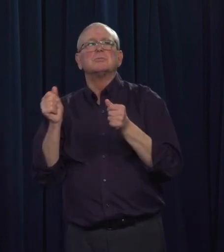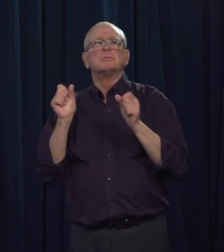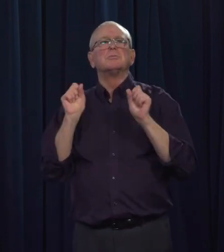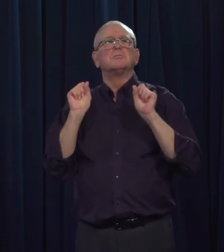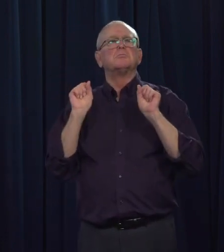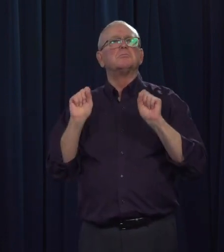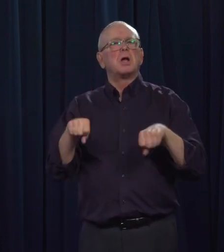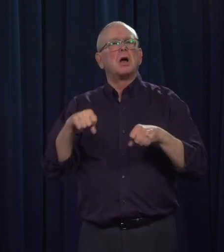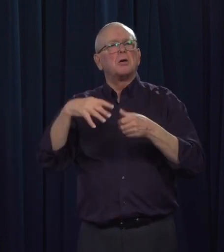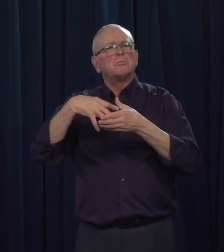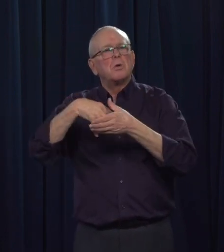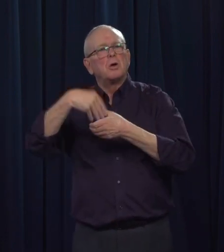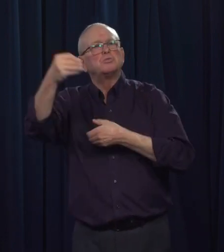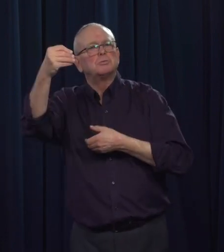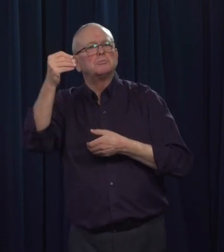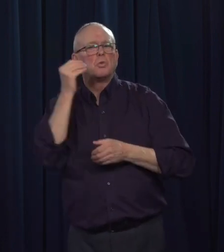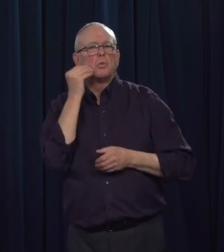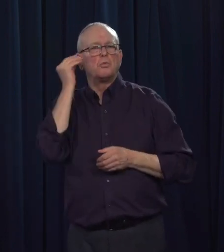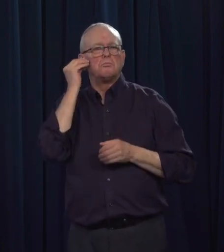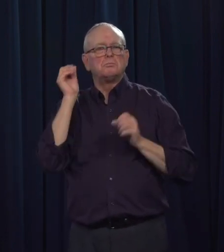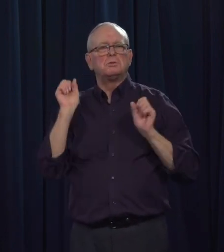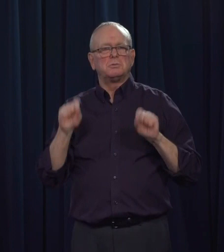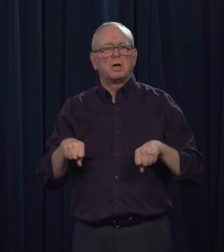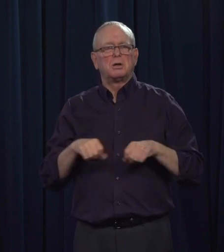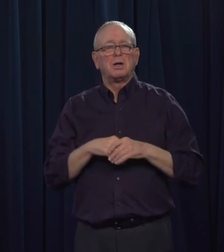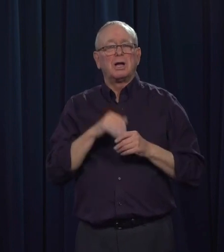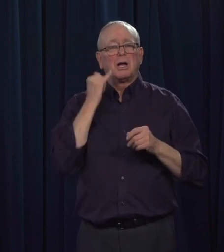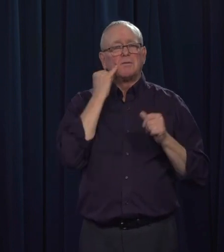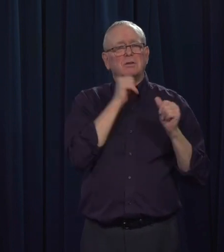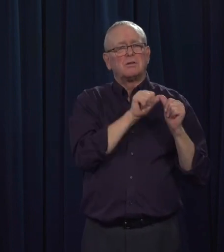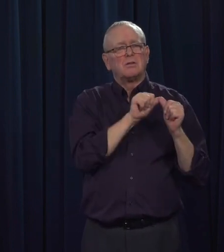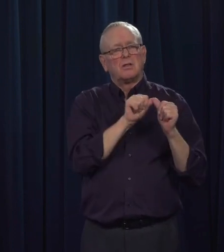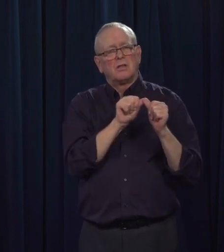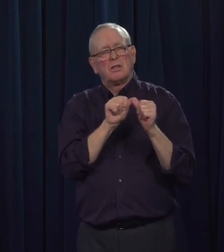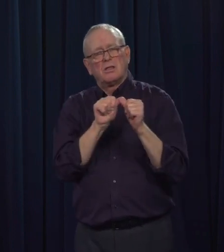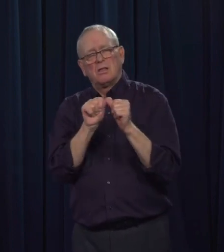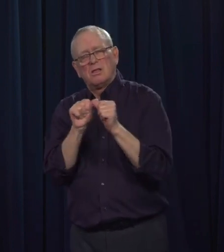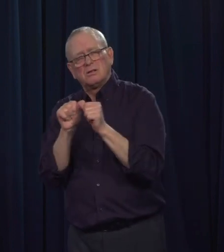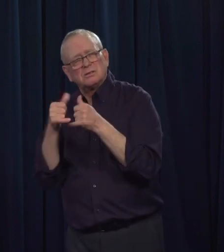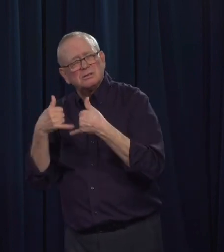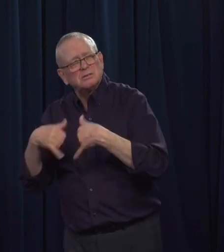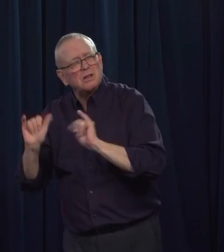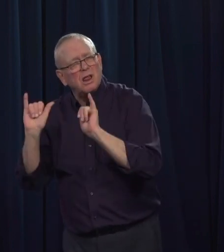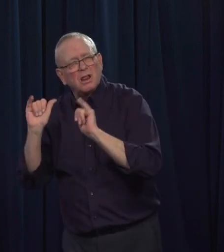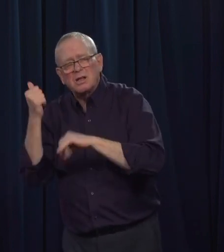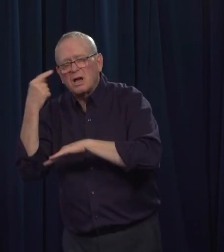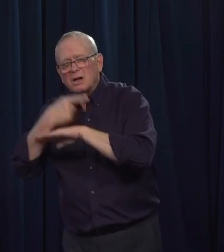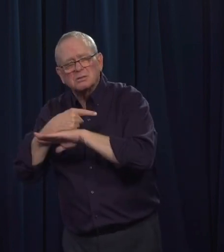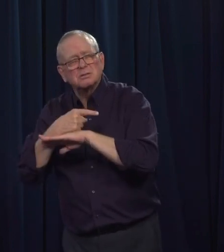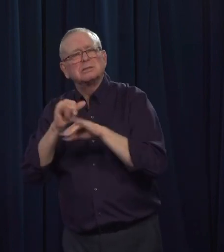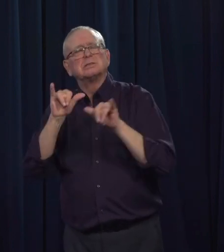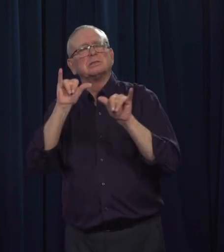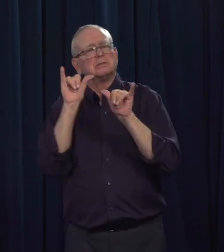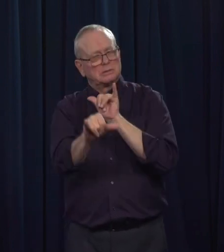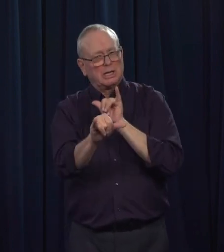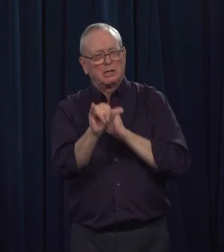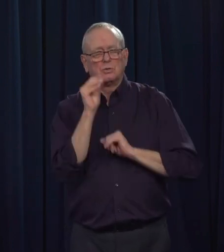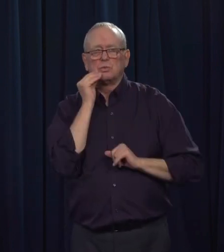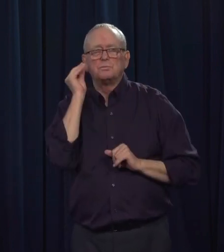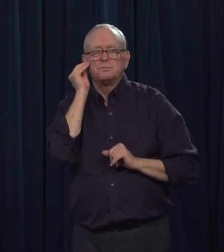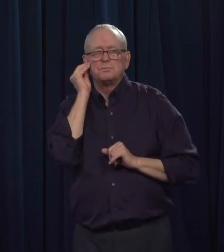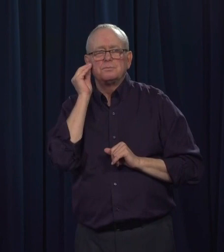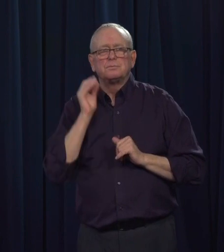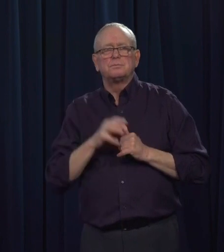days, self-isolation should as well. This 10-day timeline is for those who are sick. For those